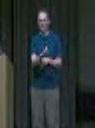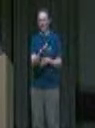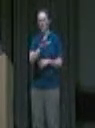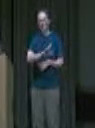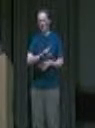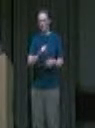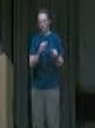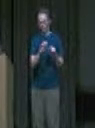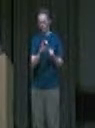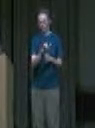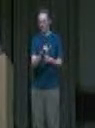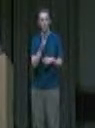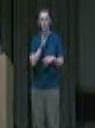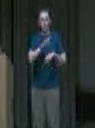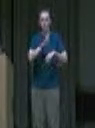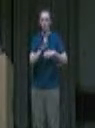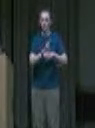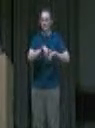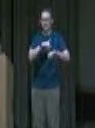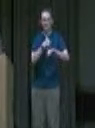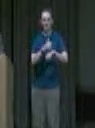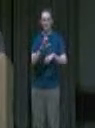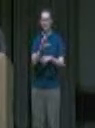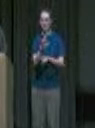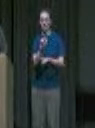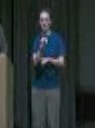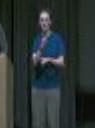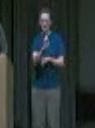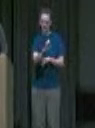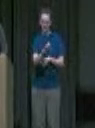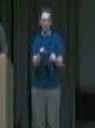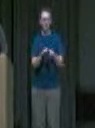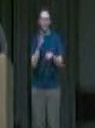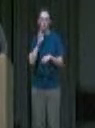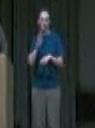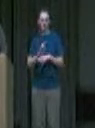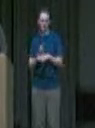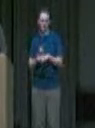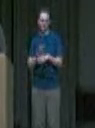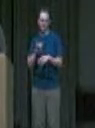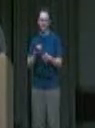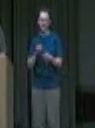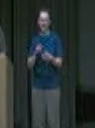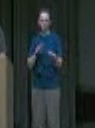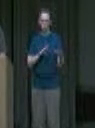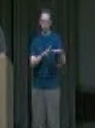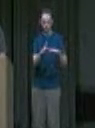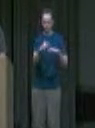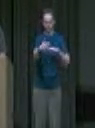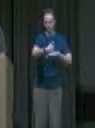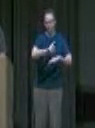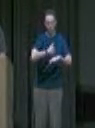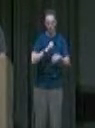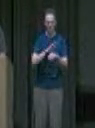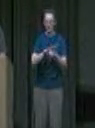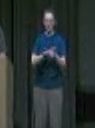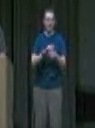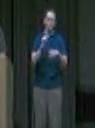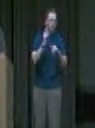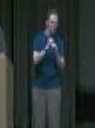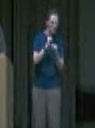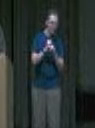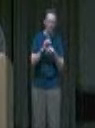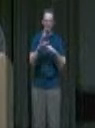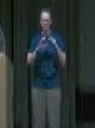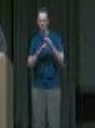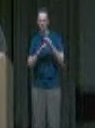site for a crane setup. We'll also be using this site to as a turnaround area for trucks or construction